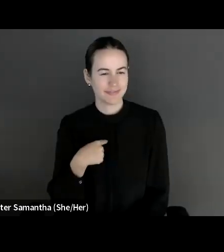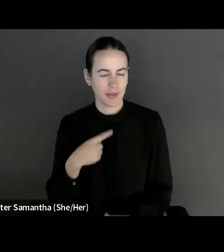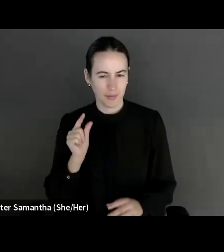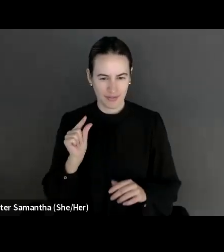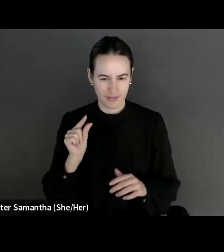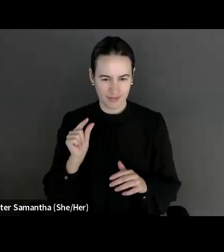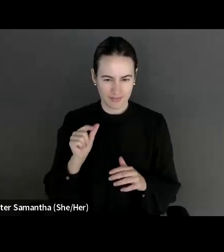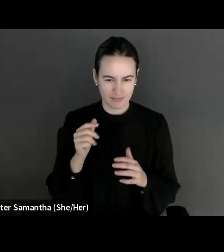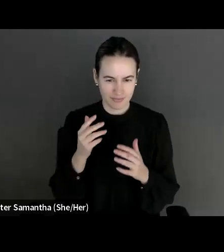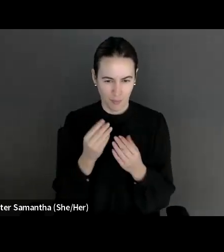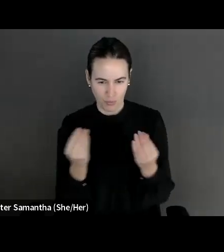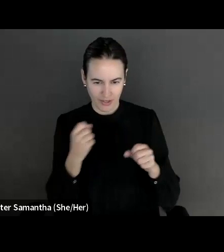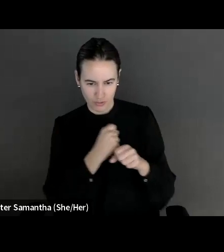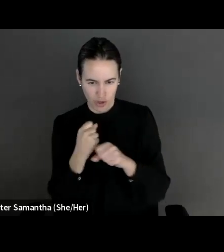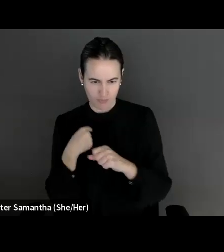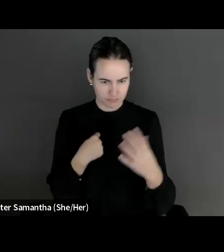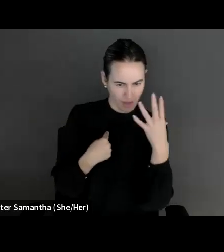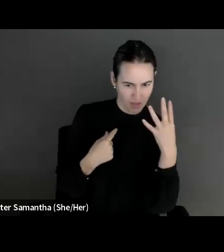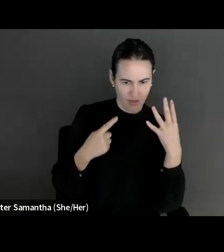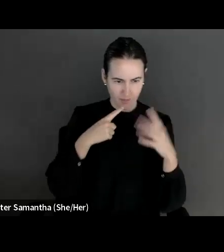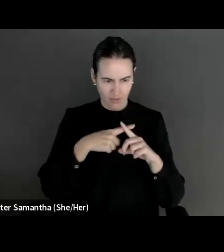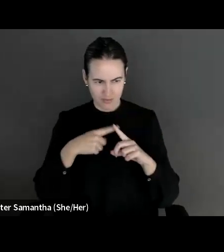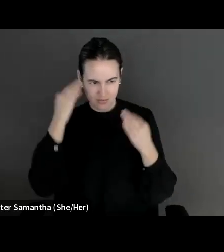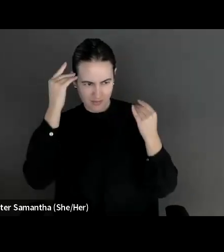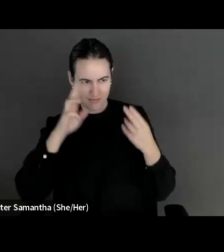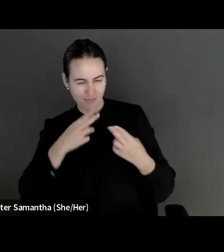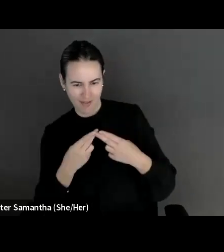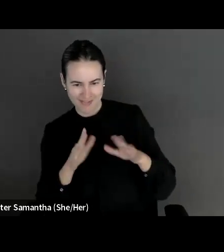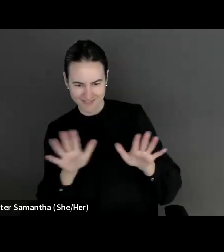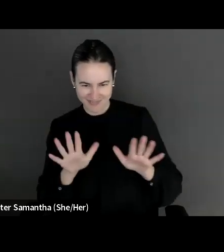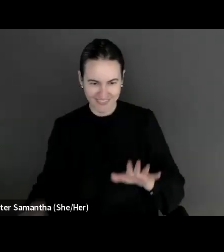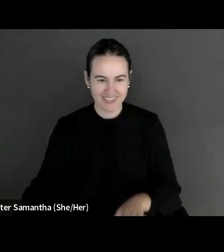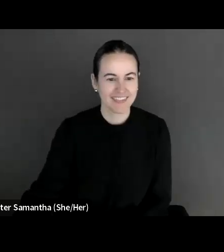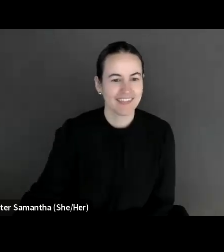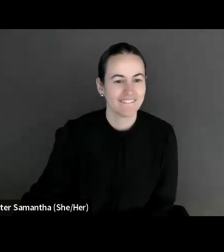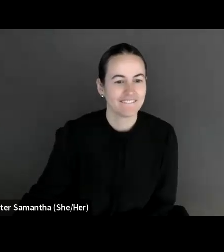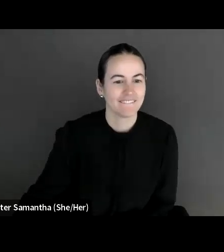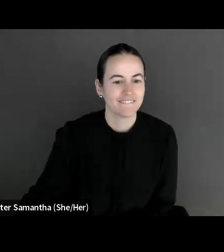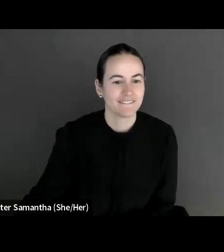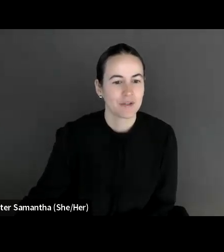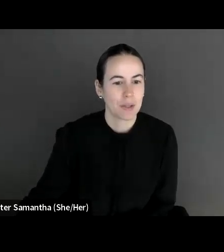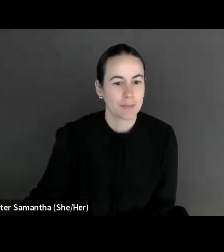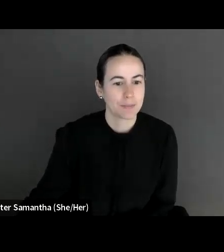here. Yeah, thank you very much, Norman, for this. This is actually something that we wanted to do. I didn't